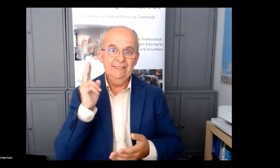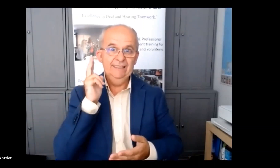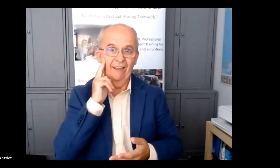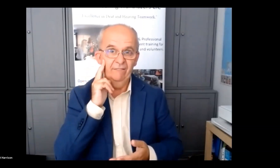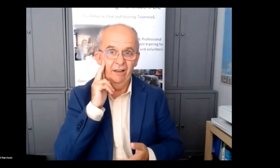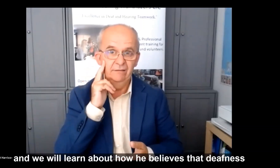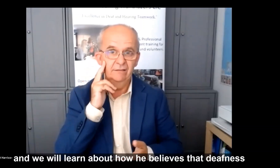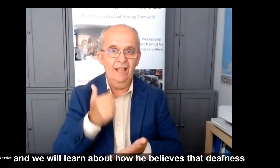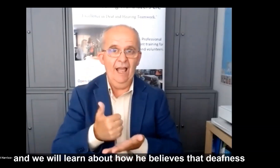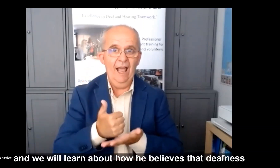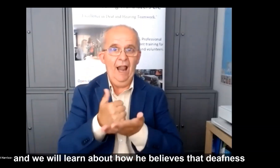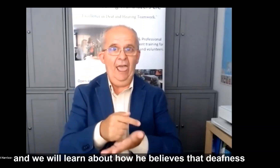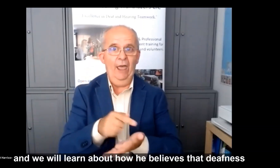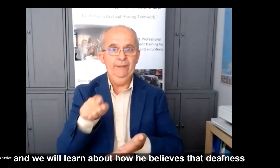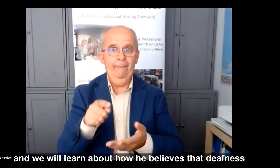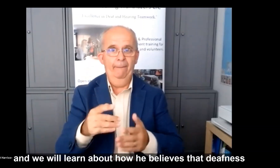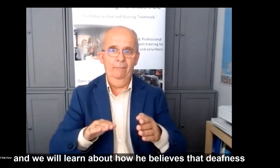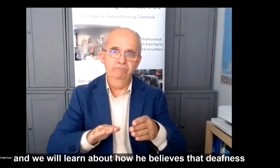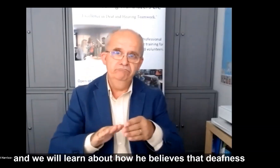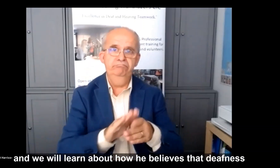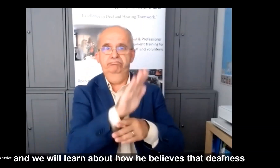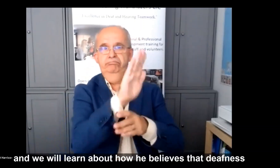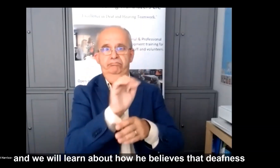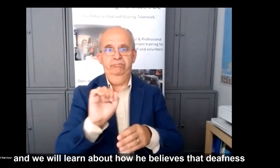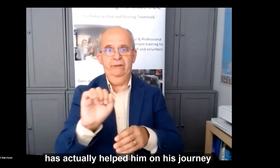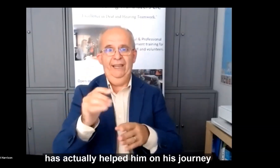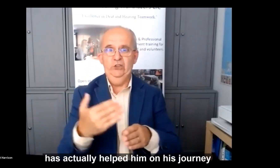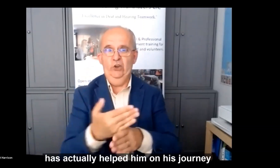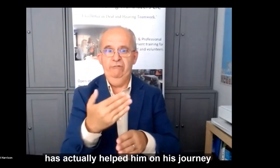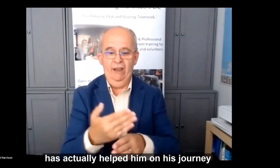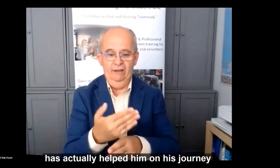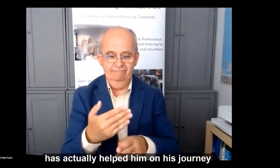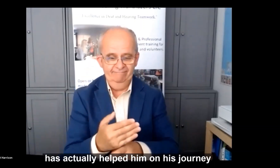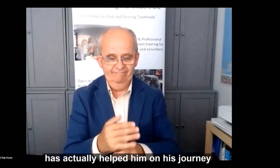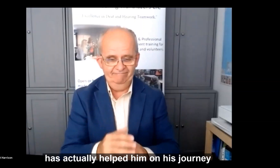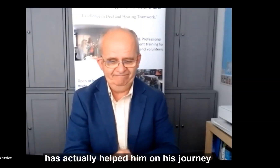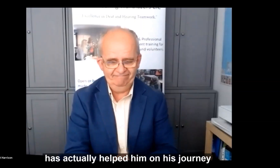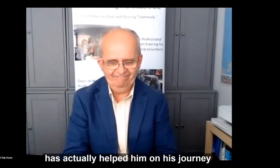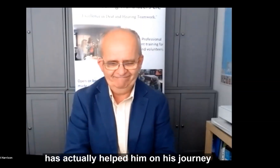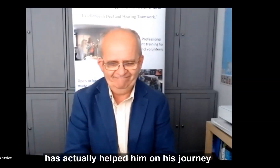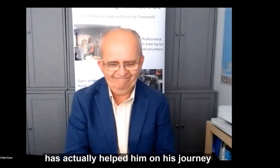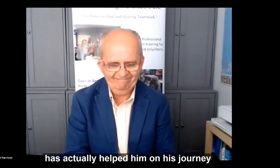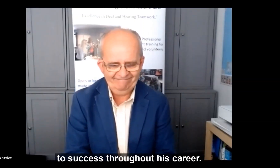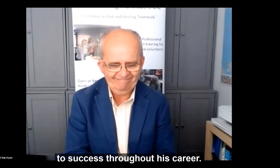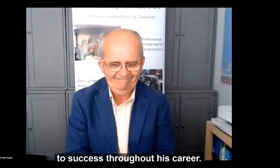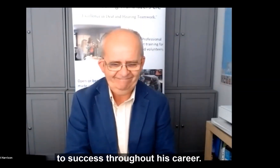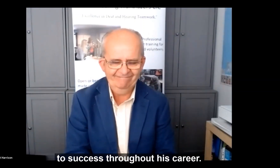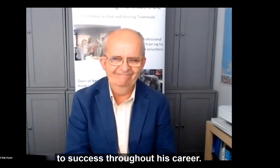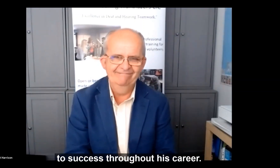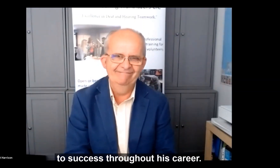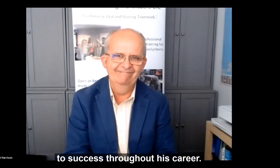And we will learn about how he believes that deafness has actually helped him on his journey to success throughout his career.